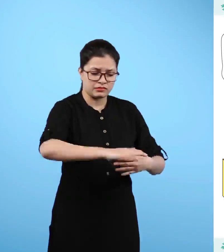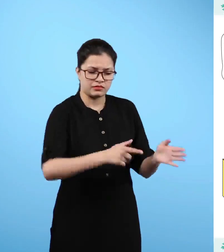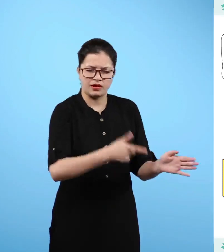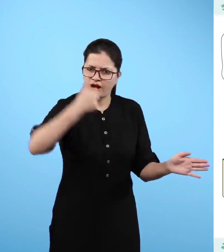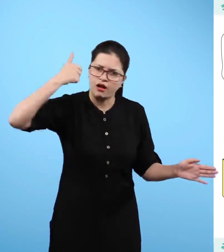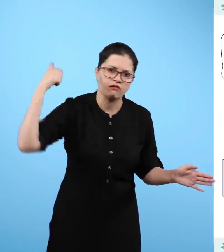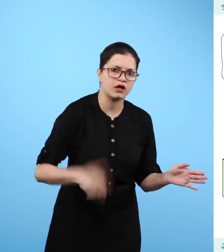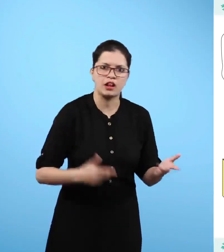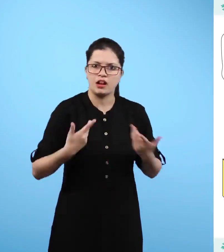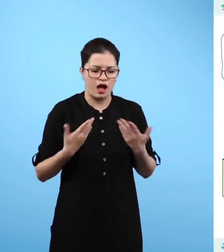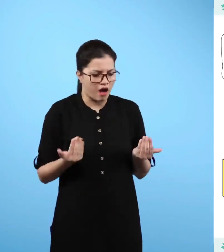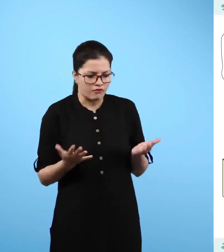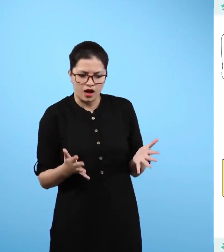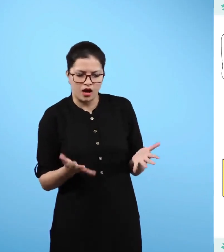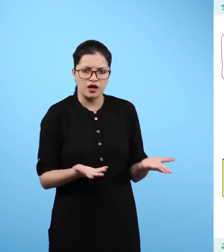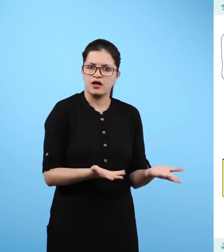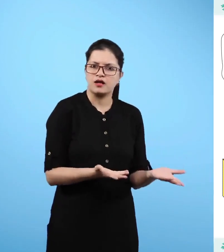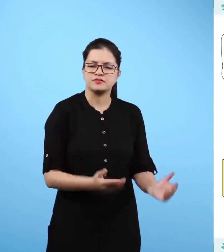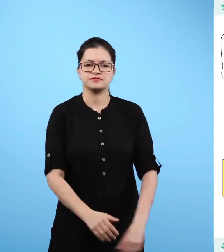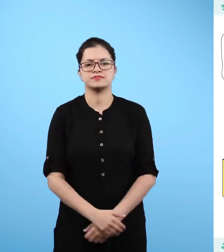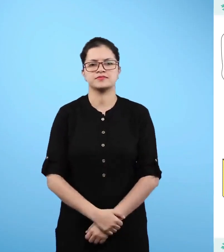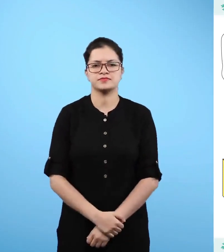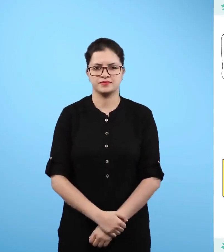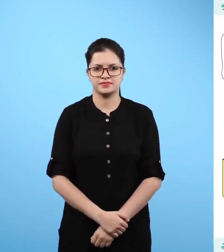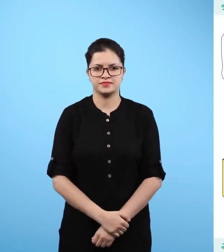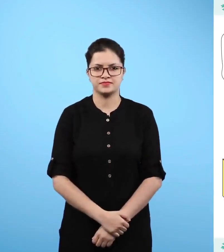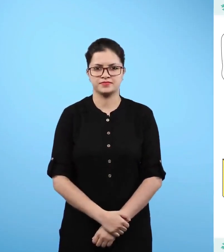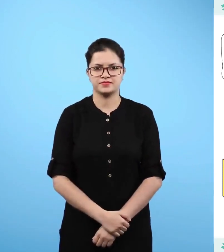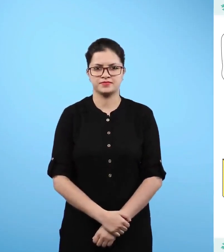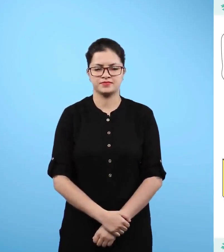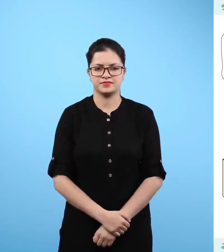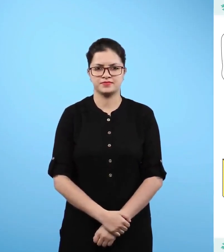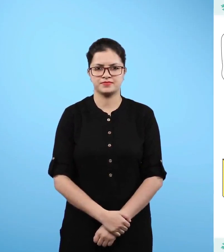shapes, which can be folded and made into an open box.